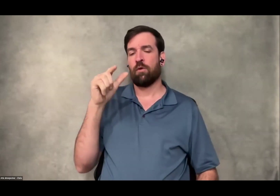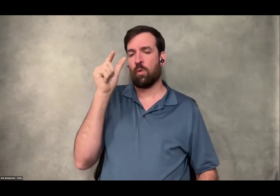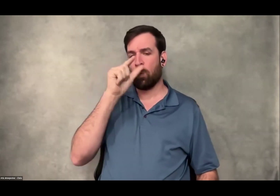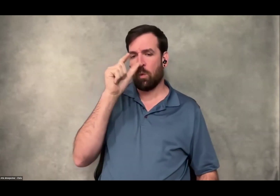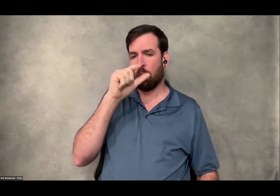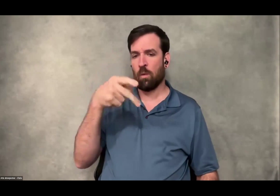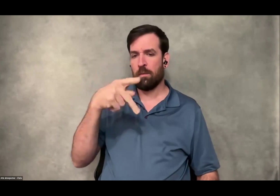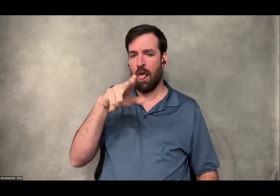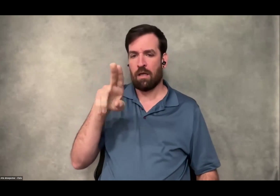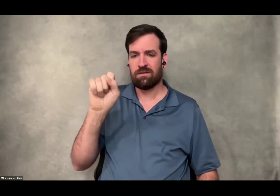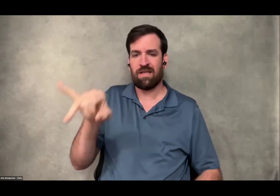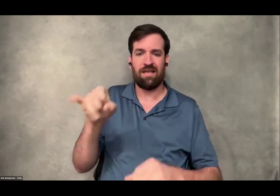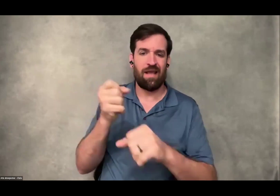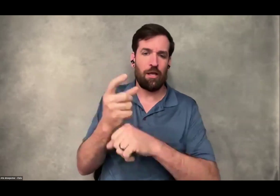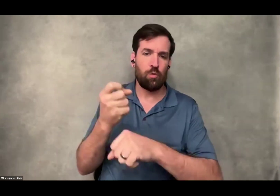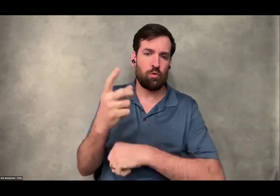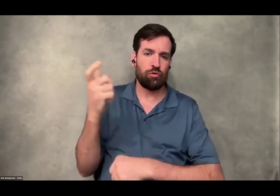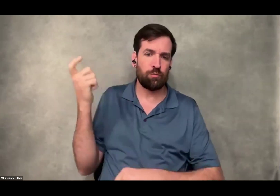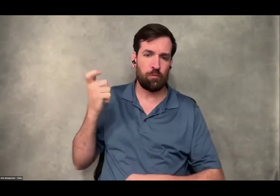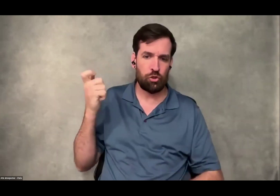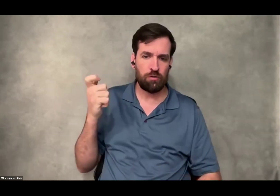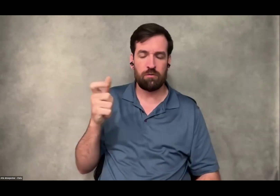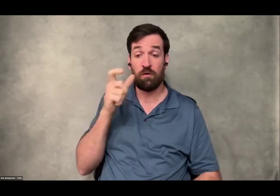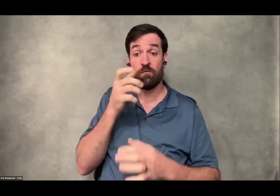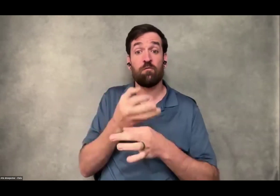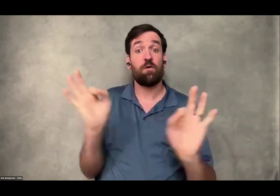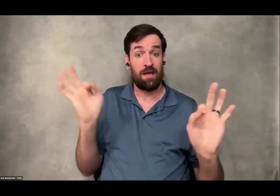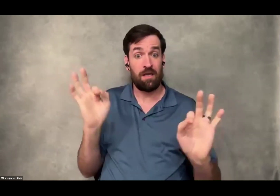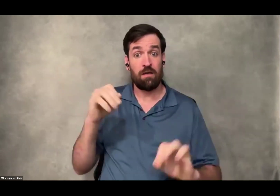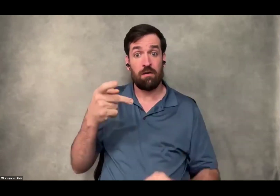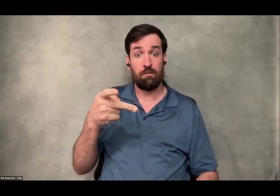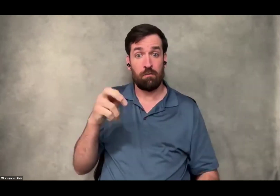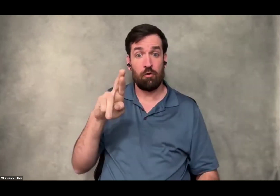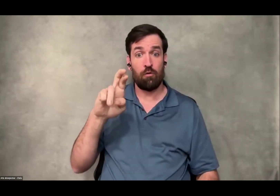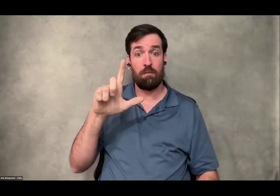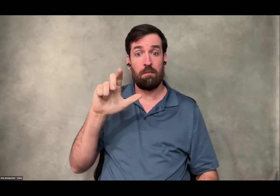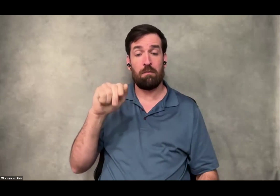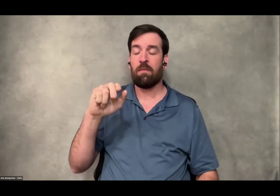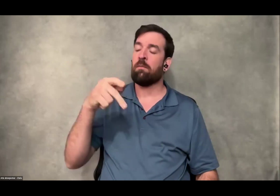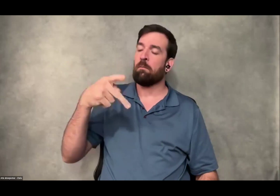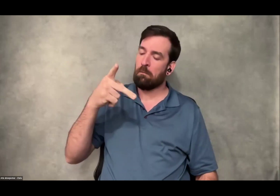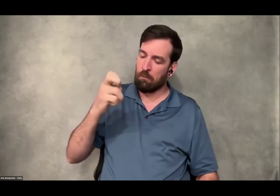or that annual subscription, you'd get a free annual Perplexity subscription.